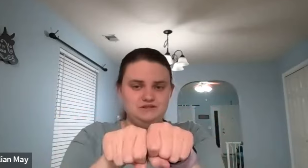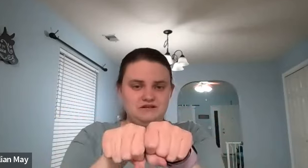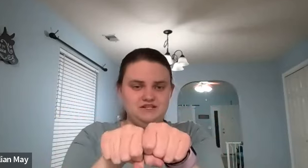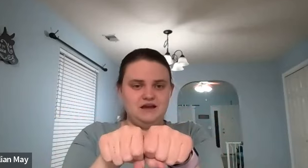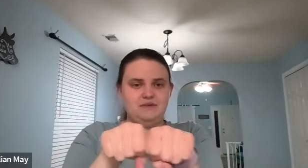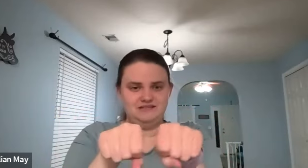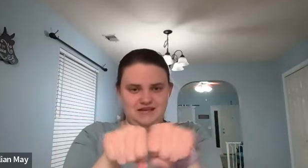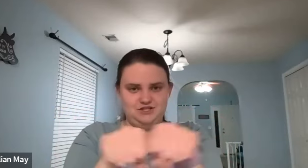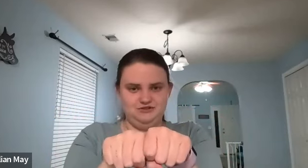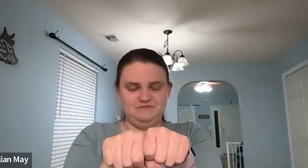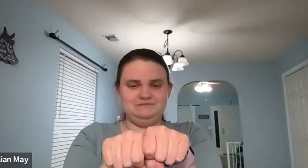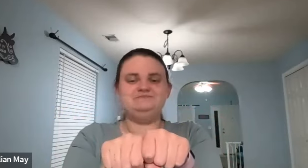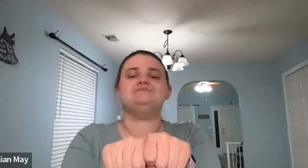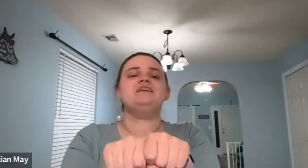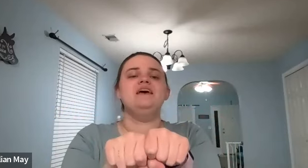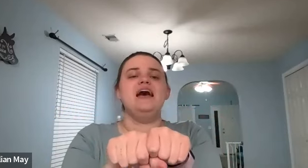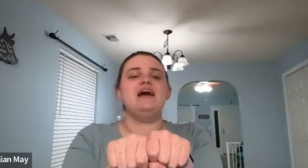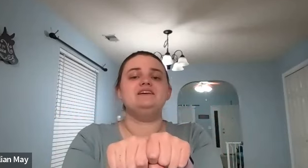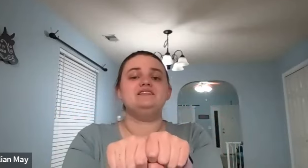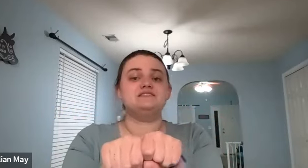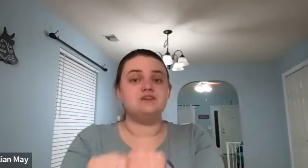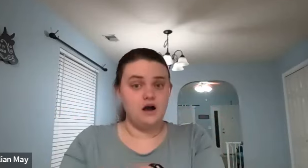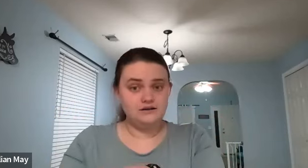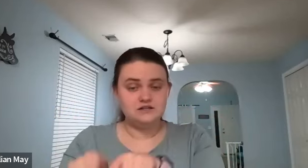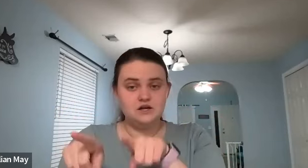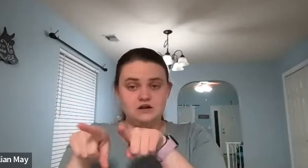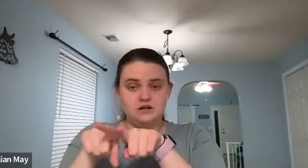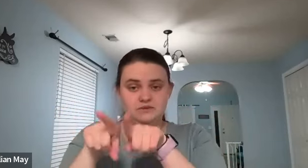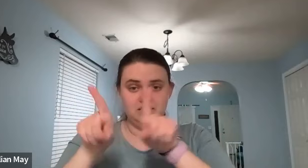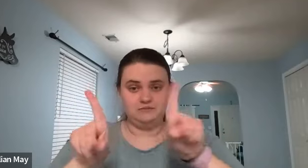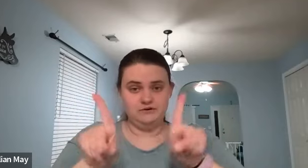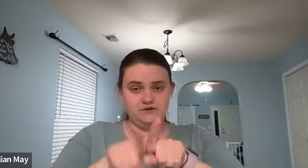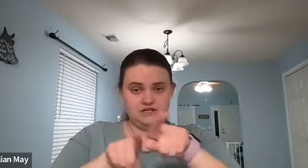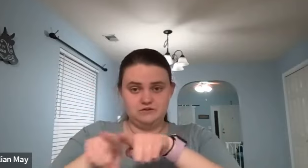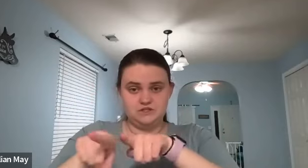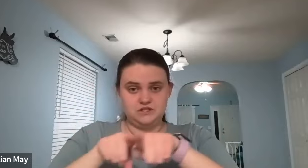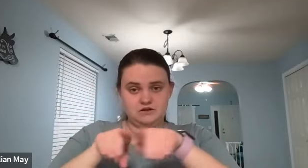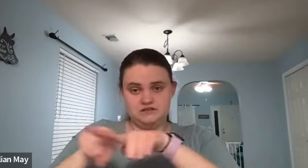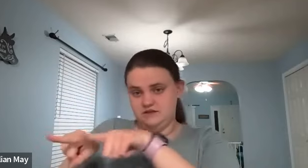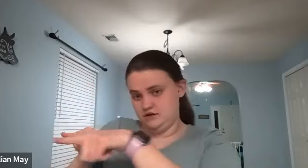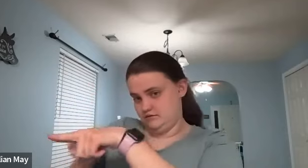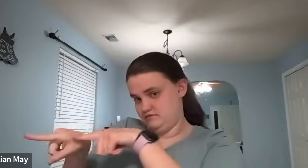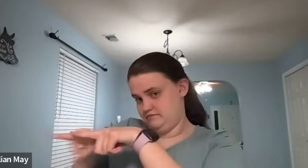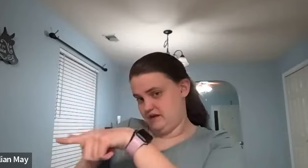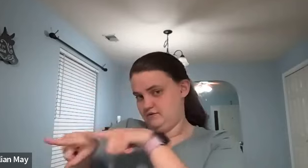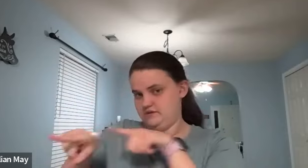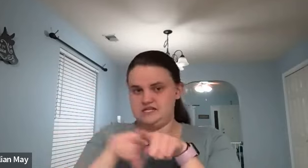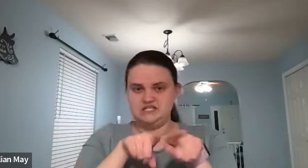and you just kind of bounce, yeah, shoes. And then socks are gonna be, point your fingers now, socks, and they go back and forth, yeah,